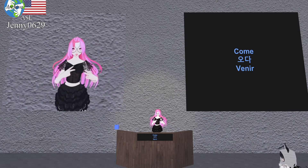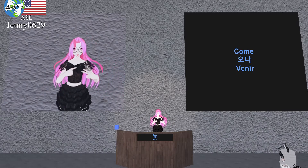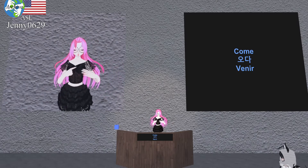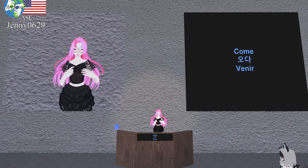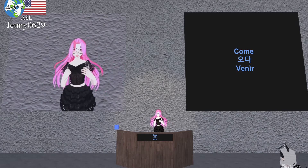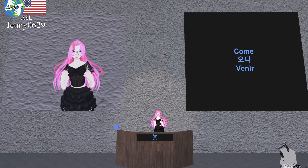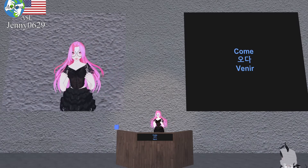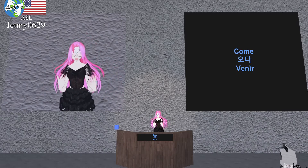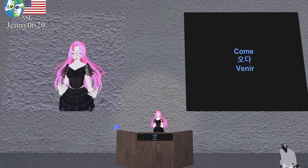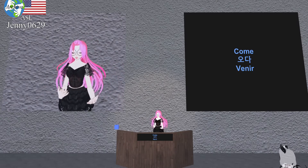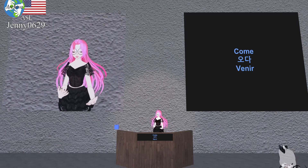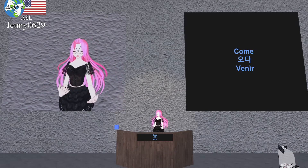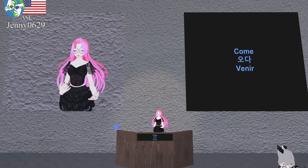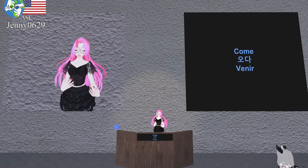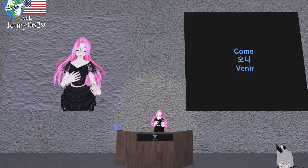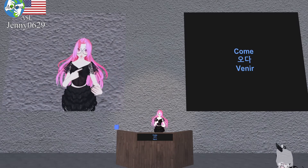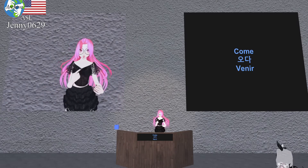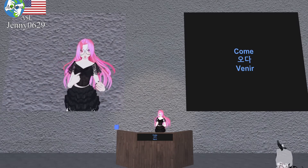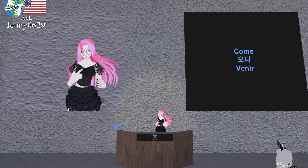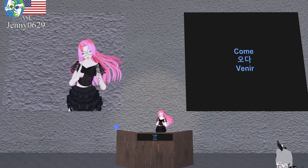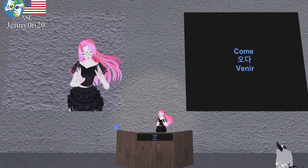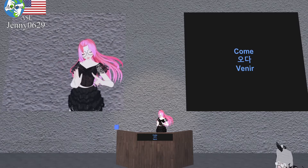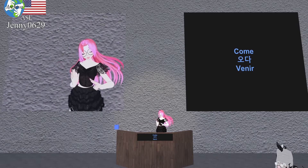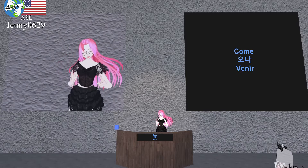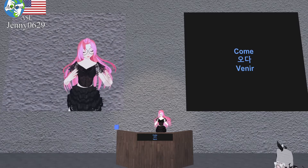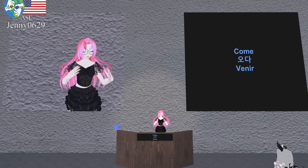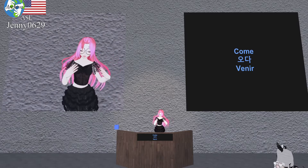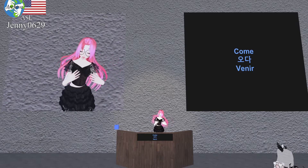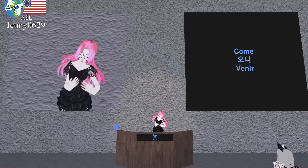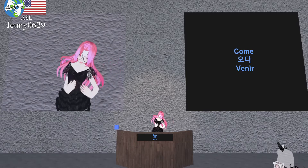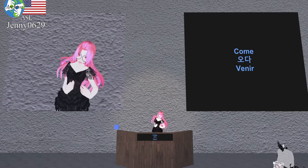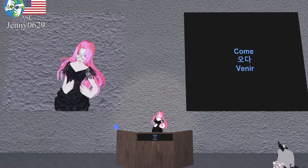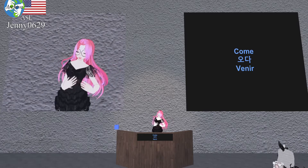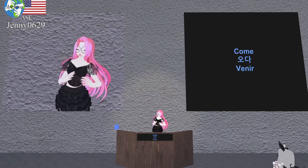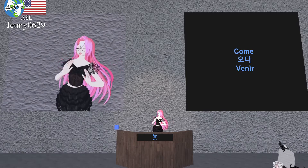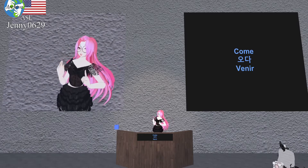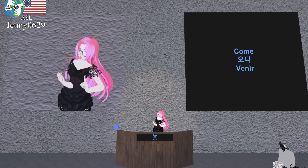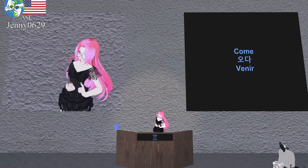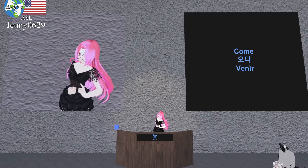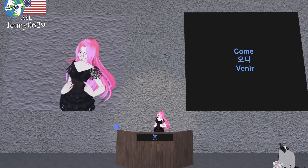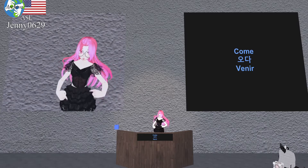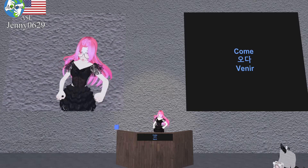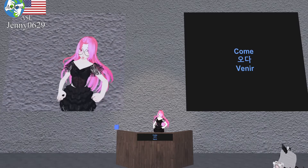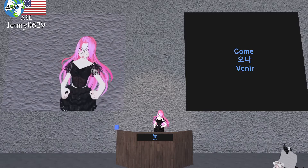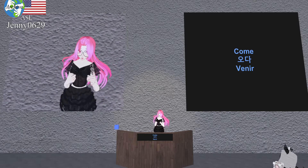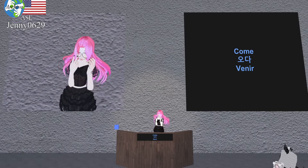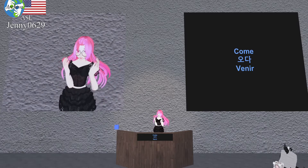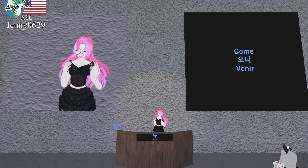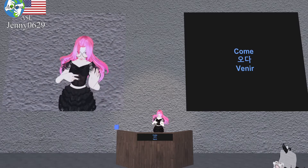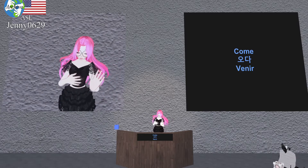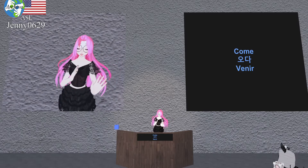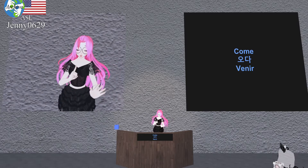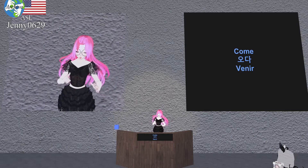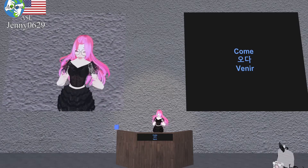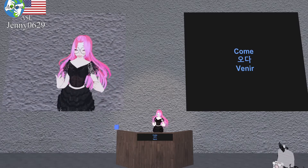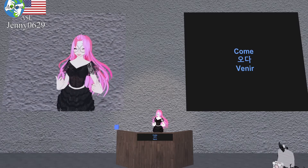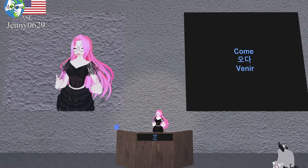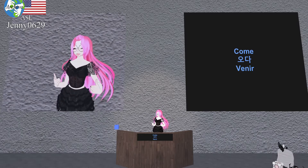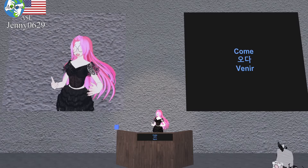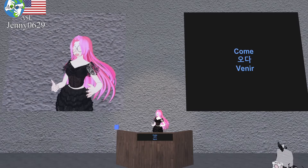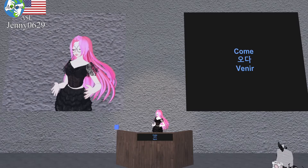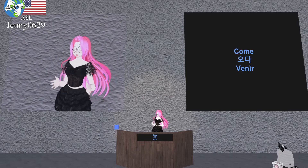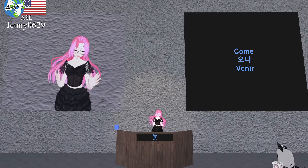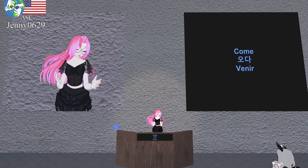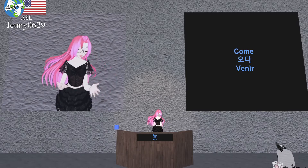culture. And so when I inform you of these rules, I'm telling you of the rules in our community, in our culture here in VR and in real